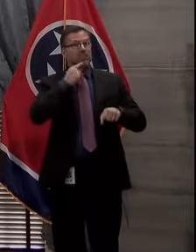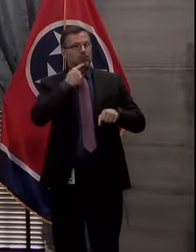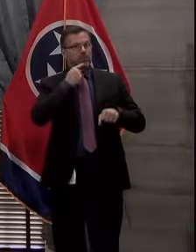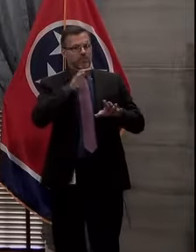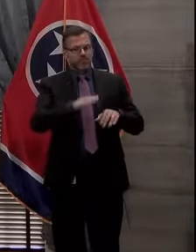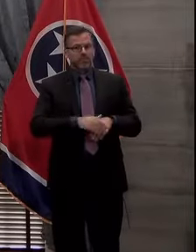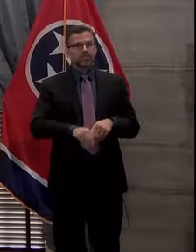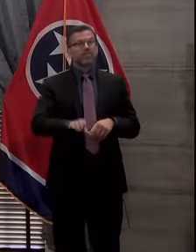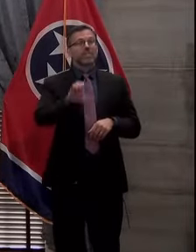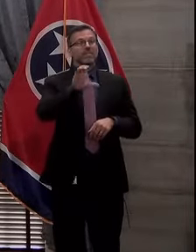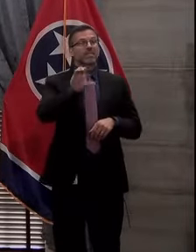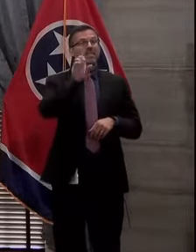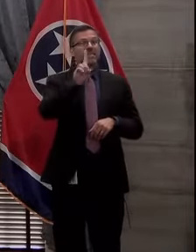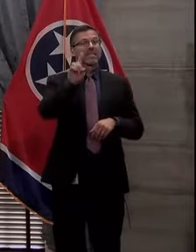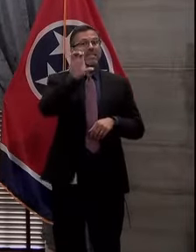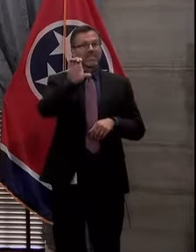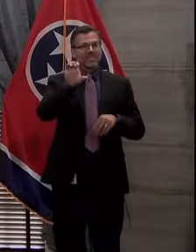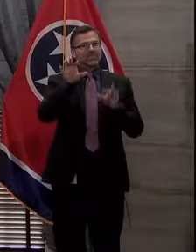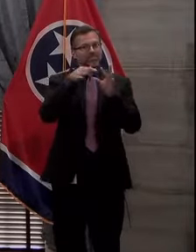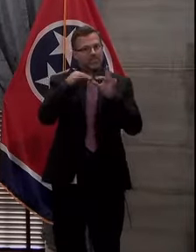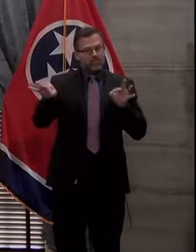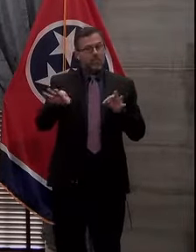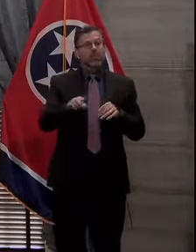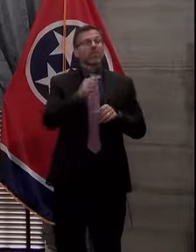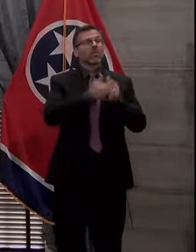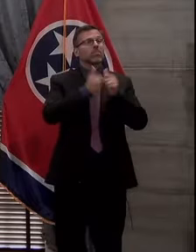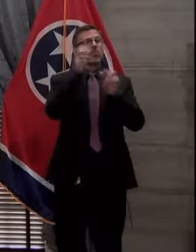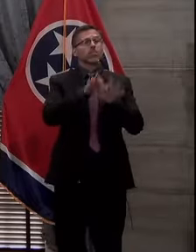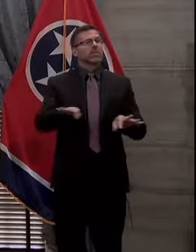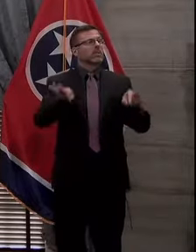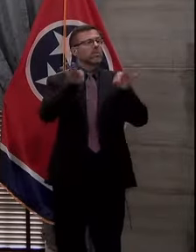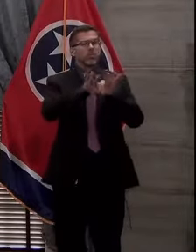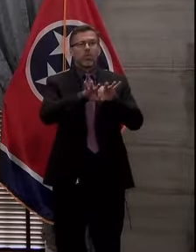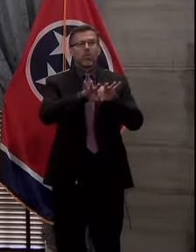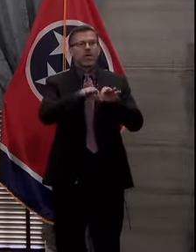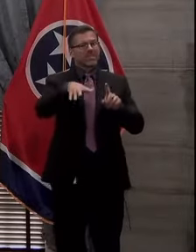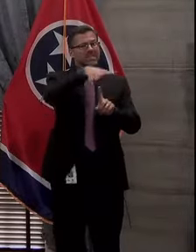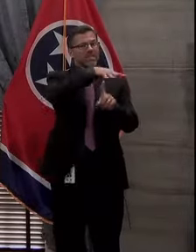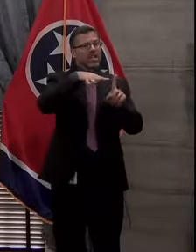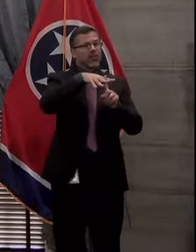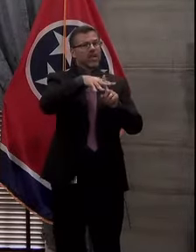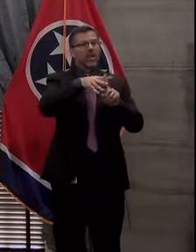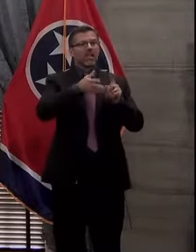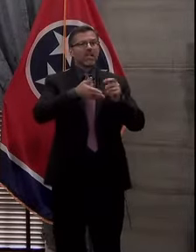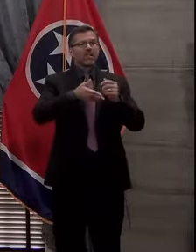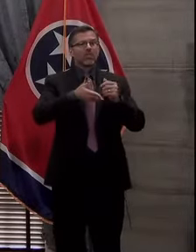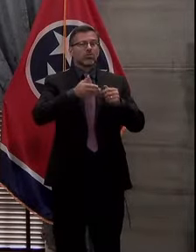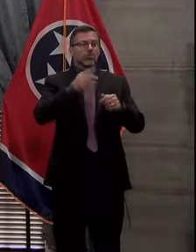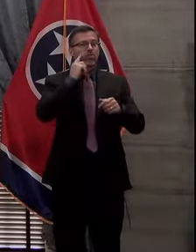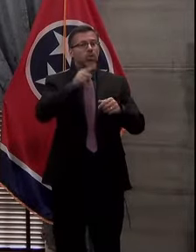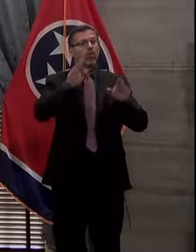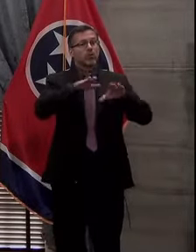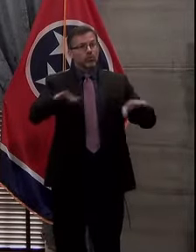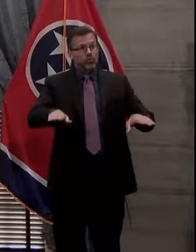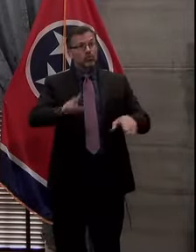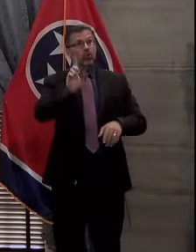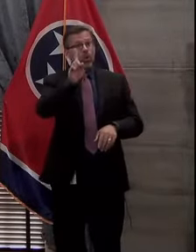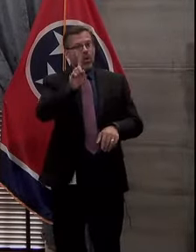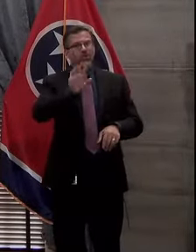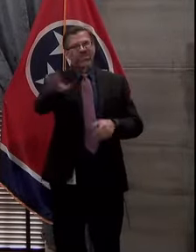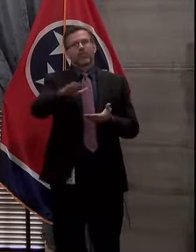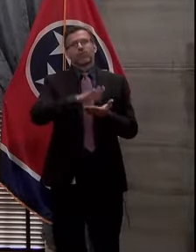no other setting has more influence on a child's health and well-being than their school. And that's especially